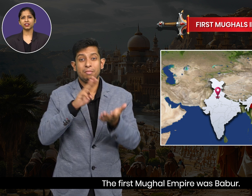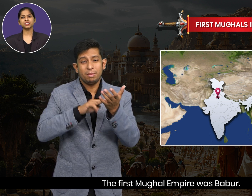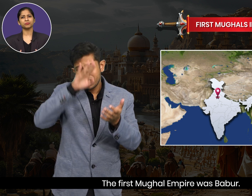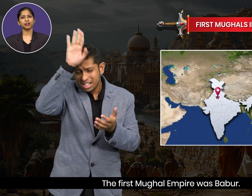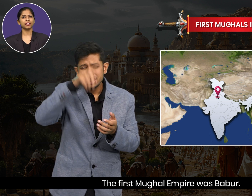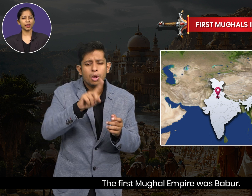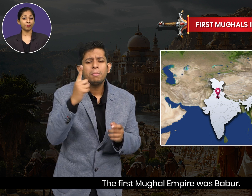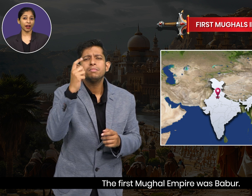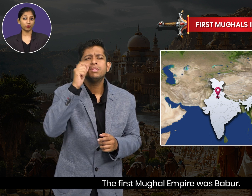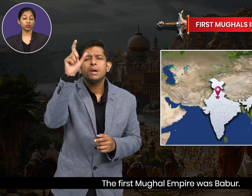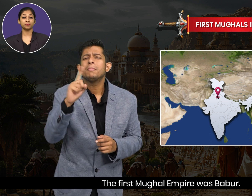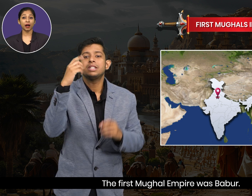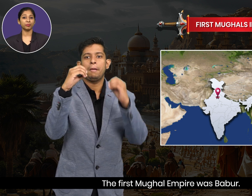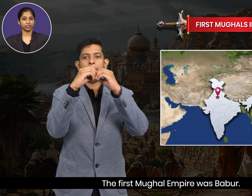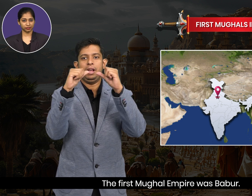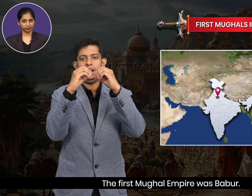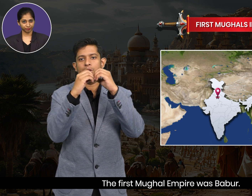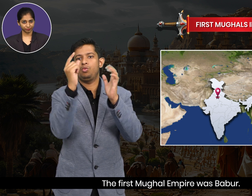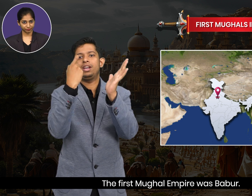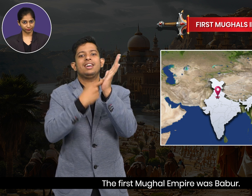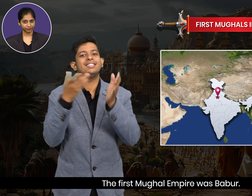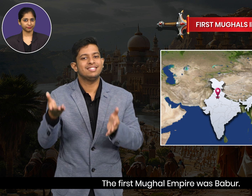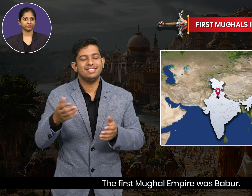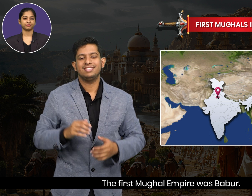The first Mughal empire was Babur.